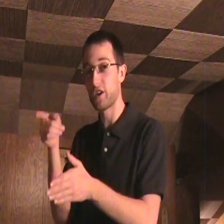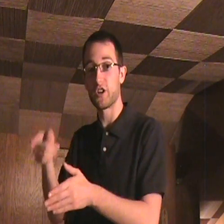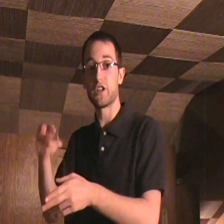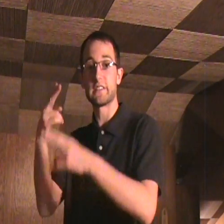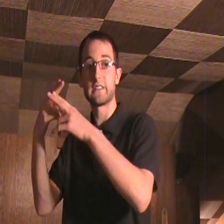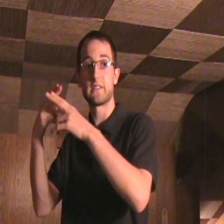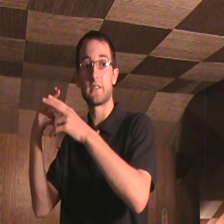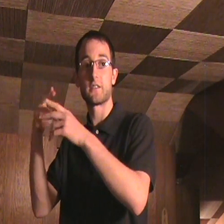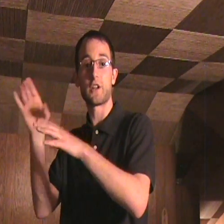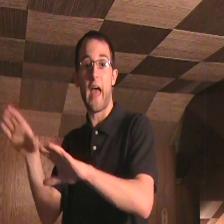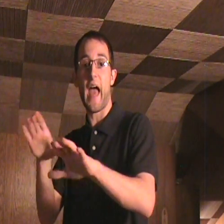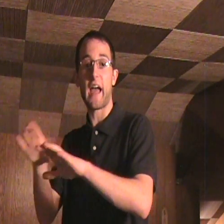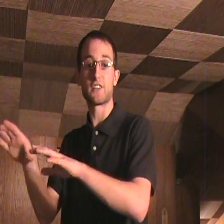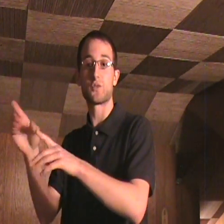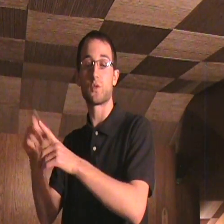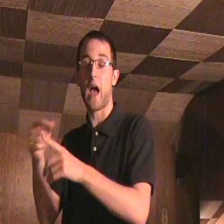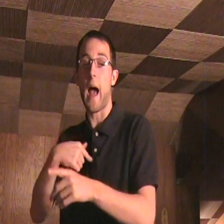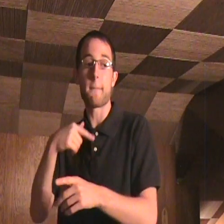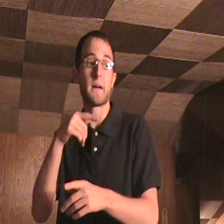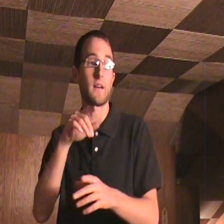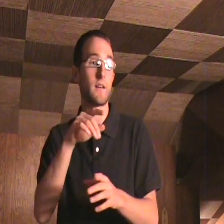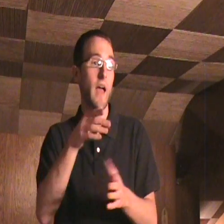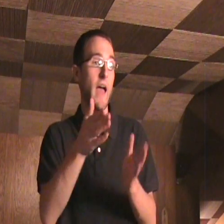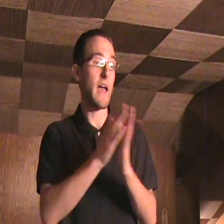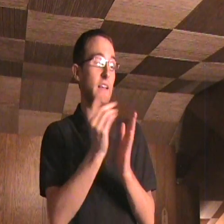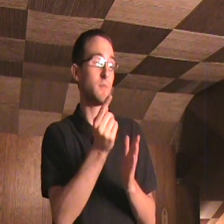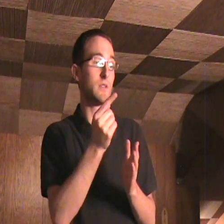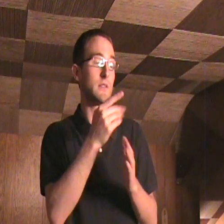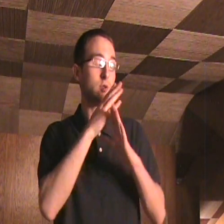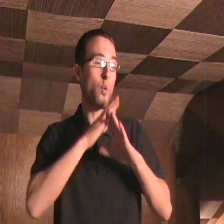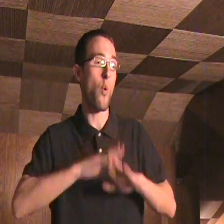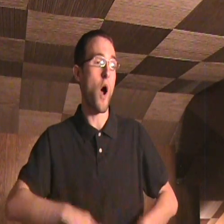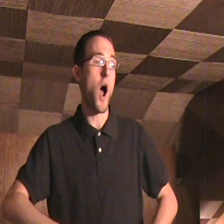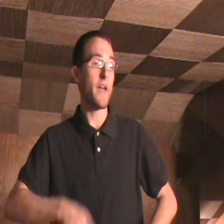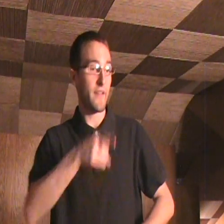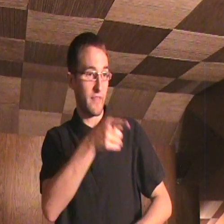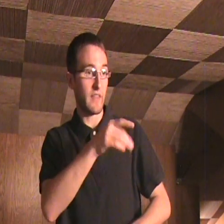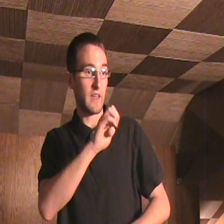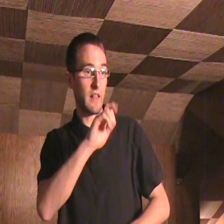who's been sitting so quietly, Elizabeth. Can you tell me a naming word?